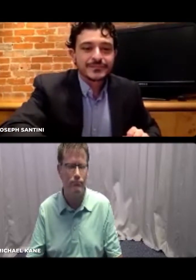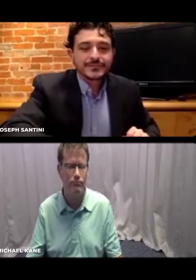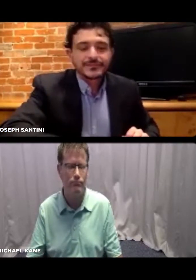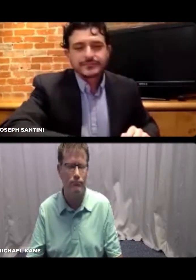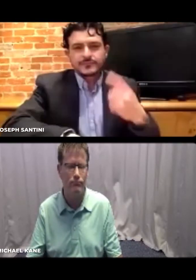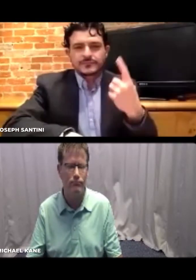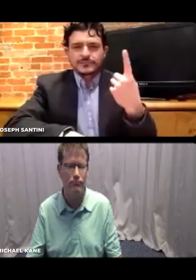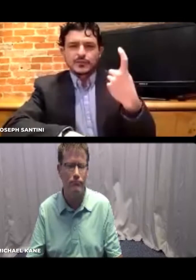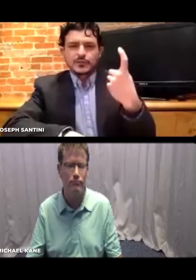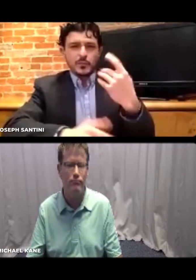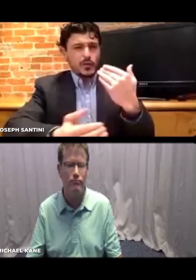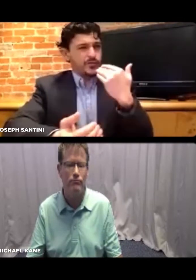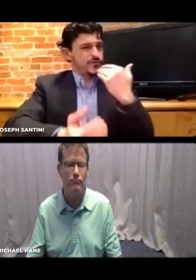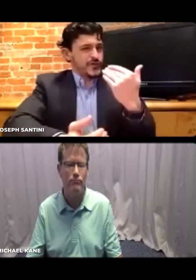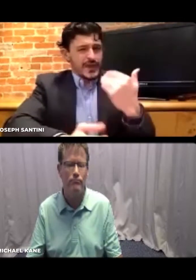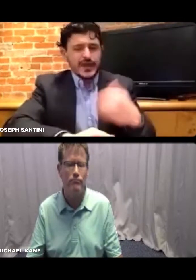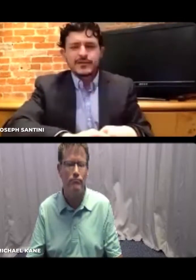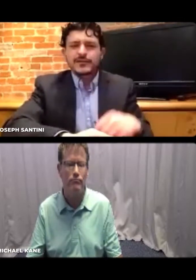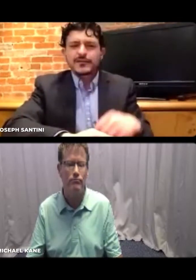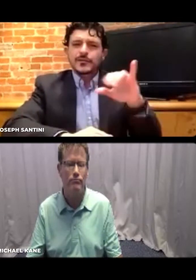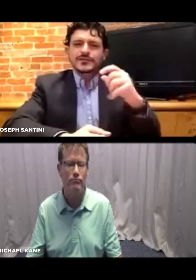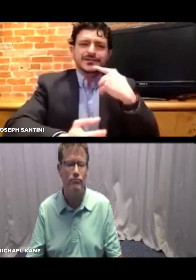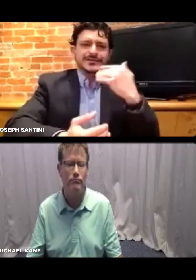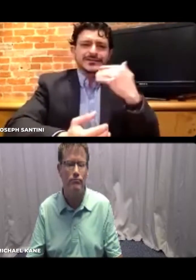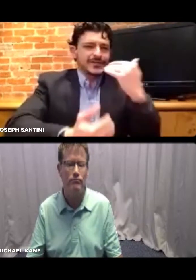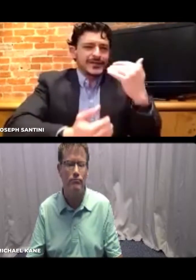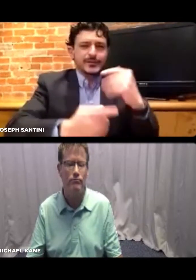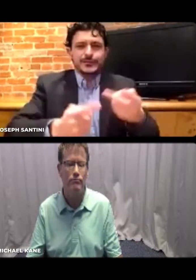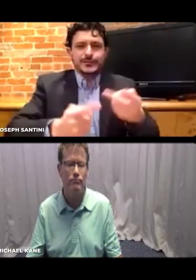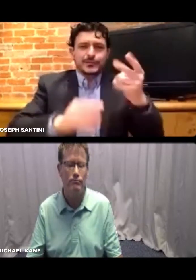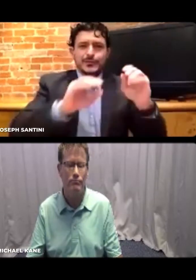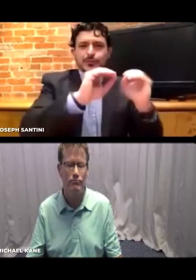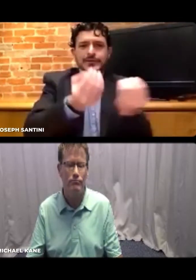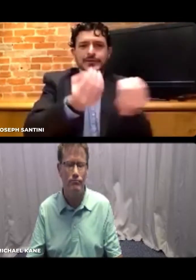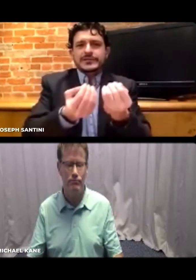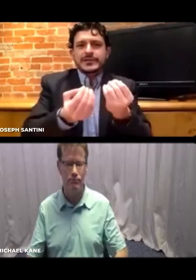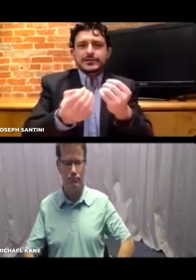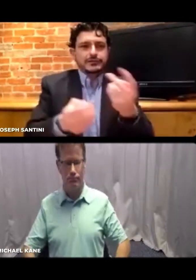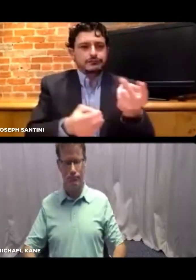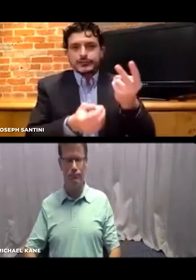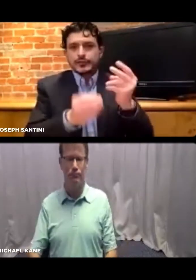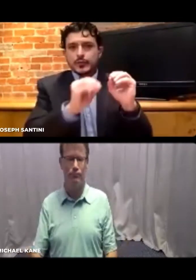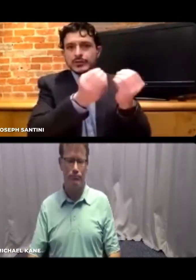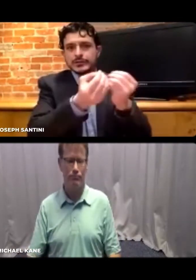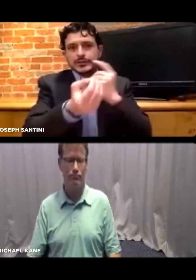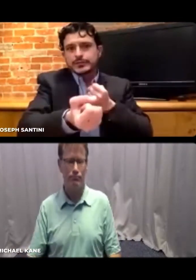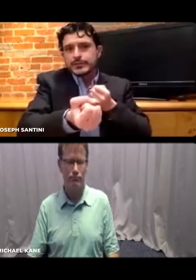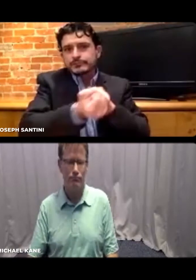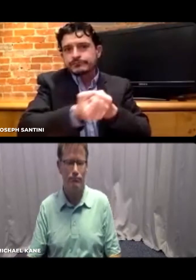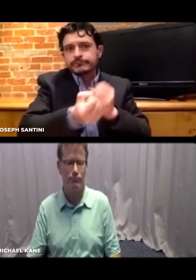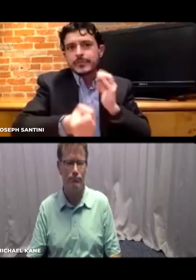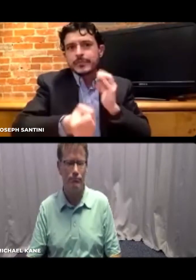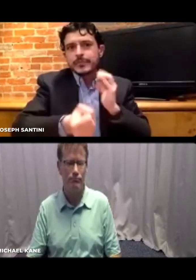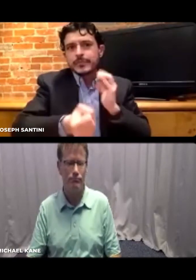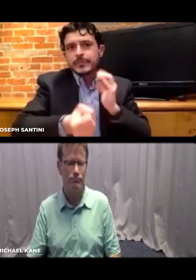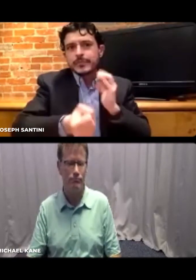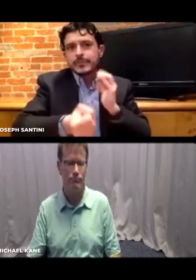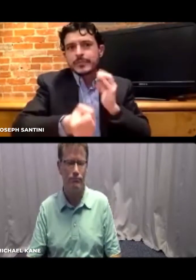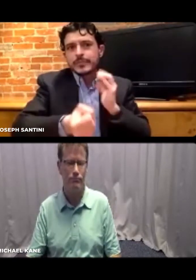Got one more thanks to give. We'd like to thank 2 organizations who have been very supportive of our